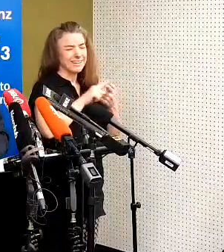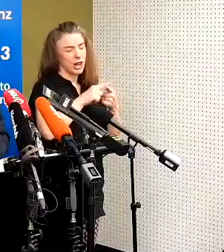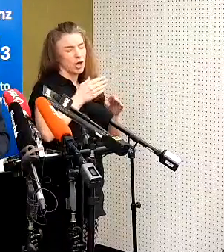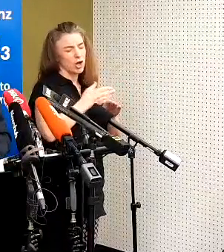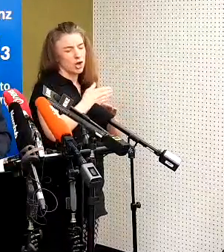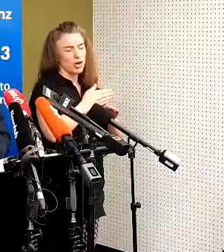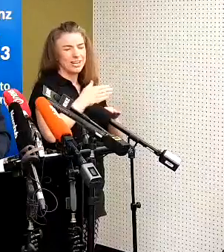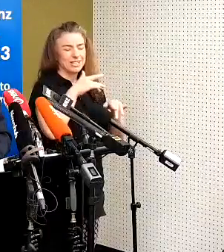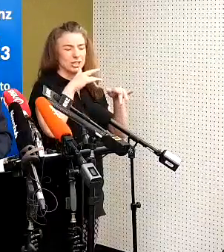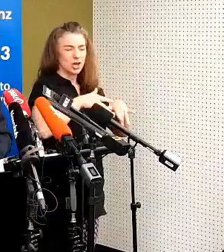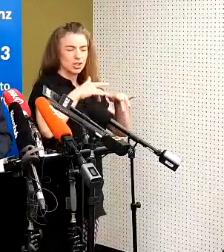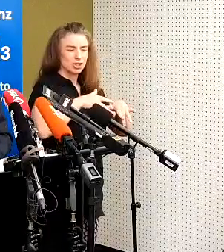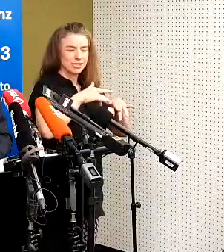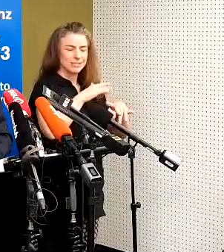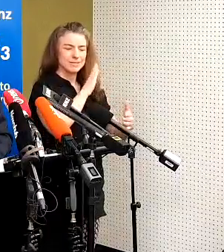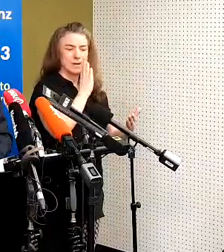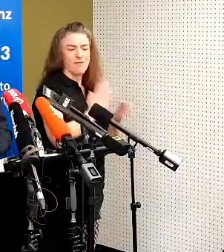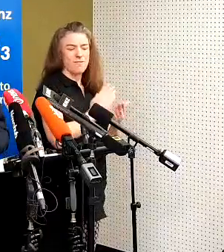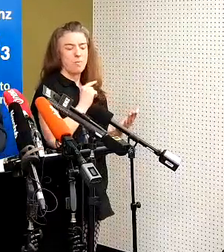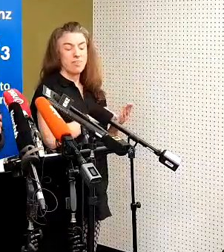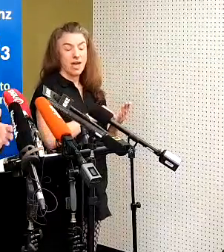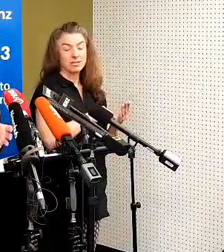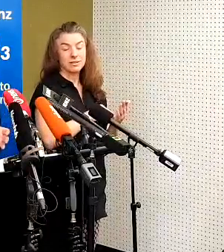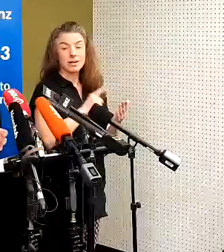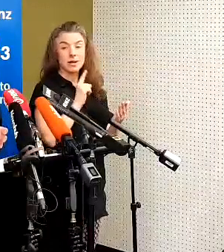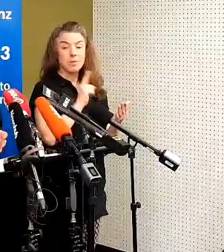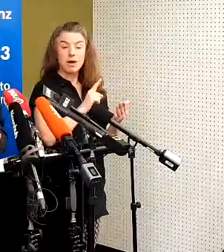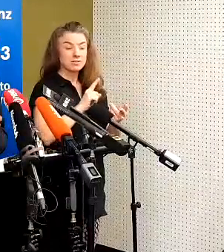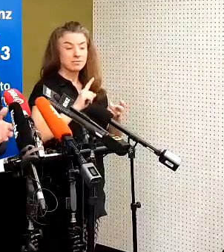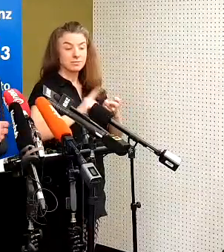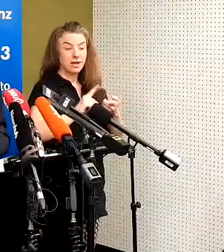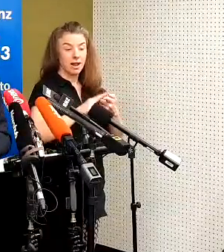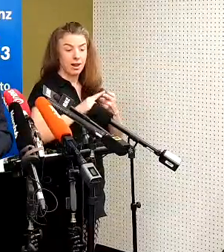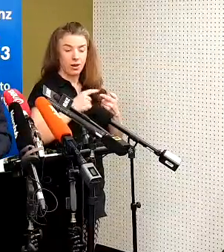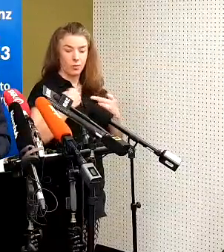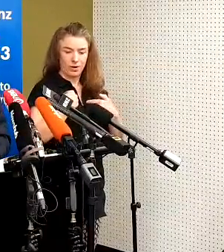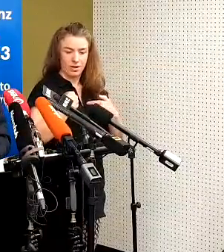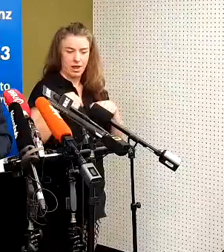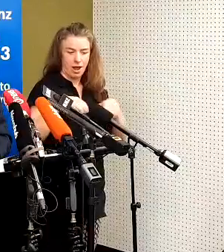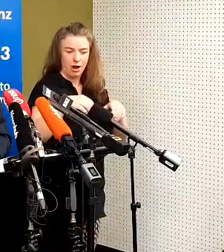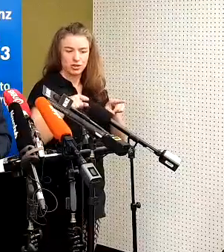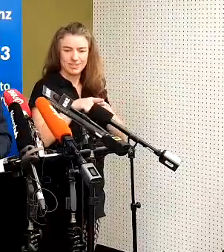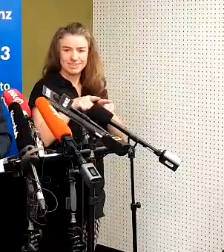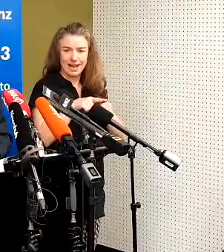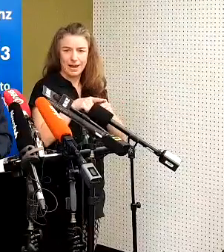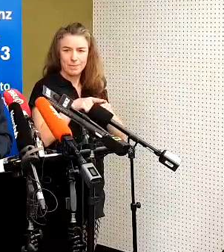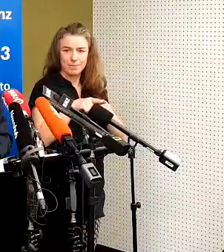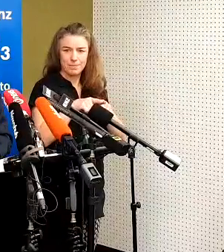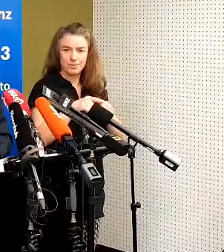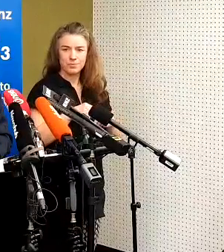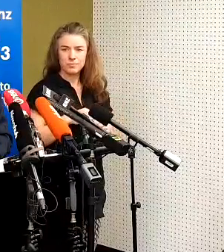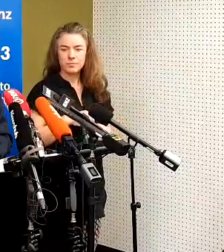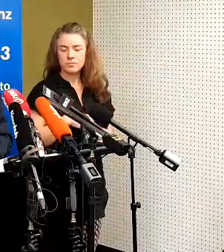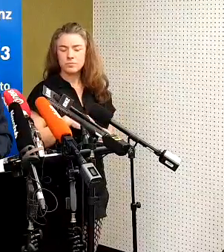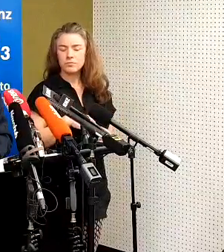further investigation to see if there's anything to that. But it doesn't change the public health and medical response. What's